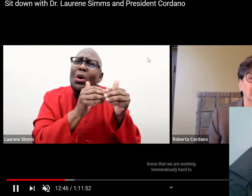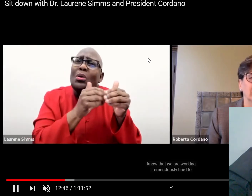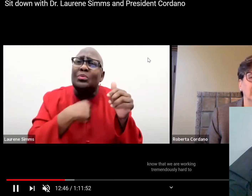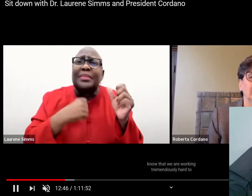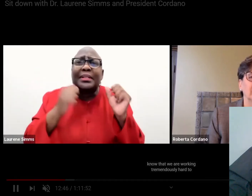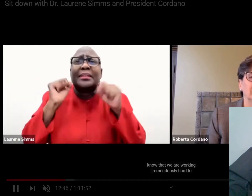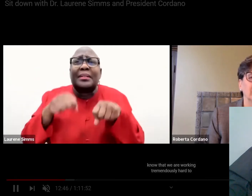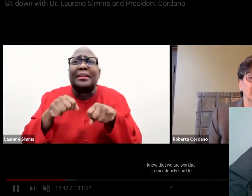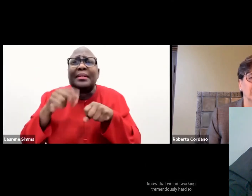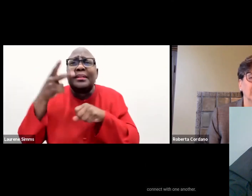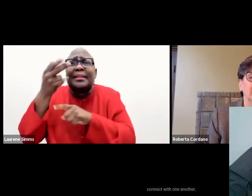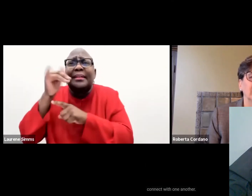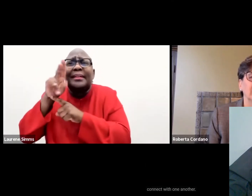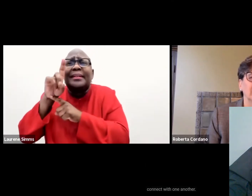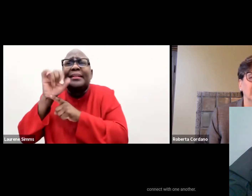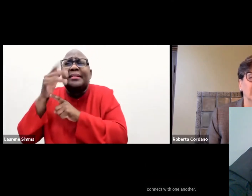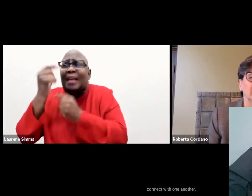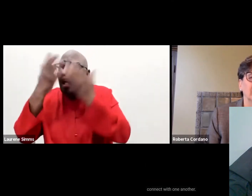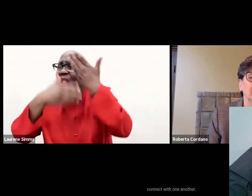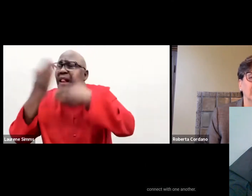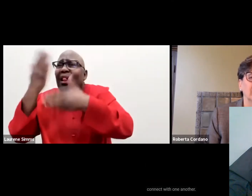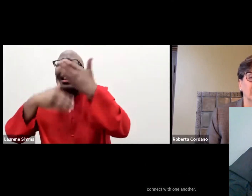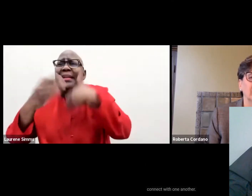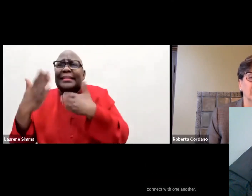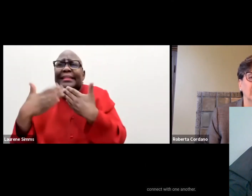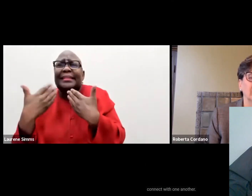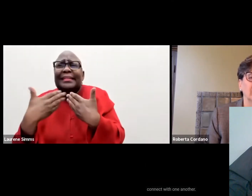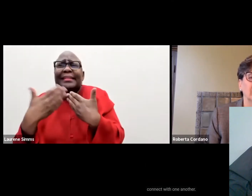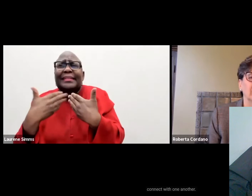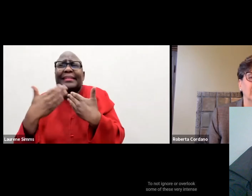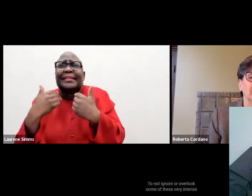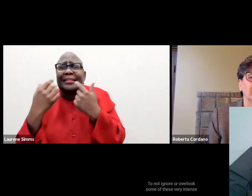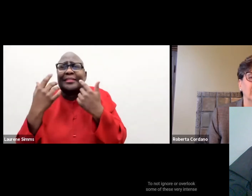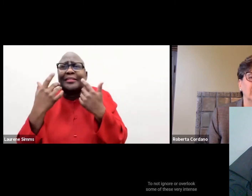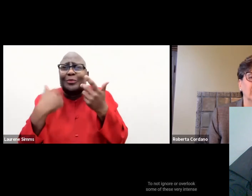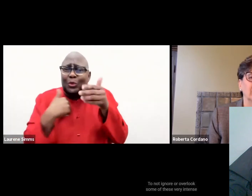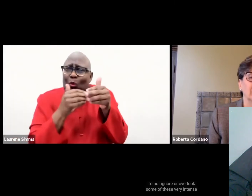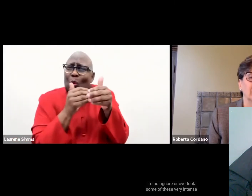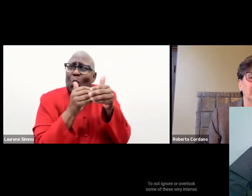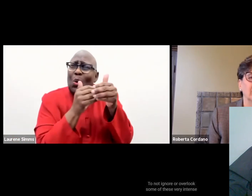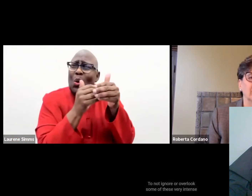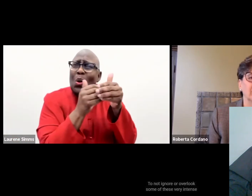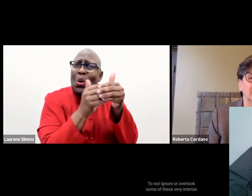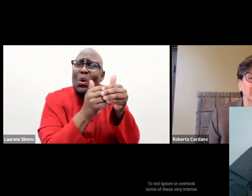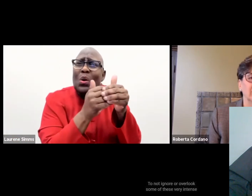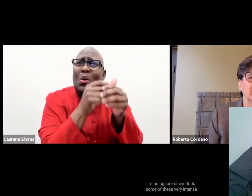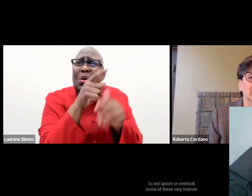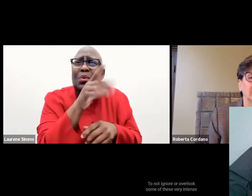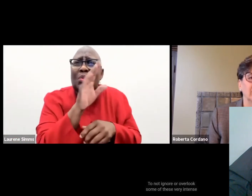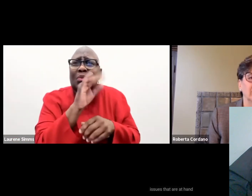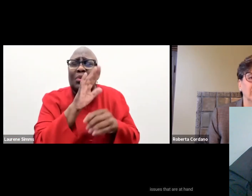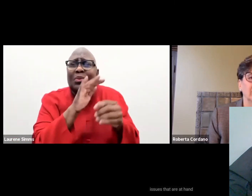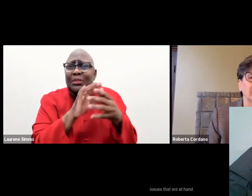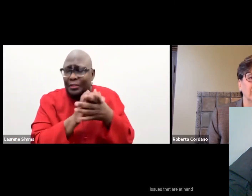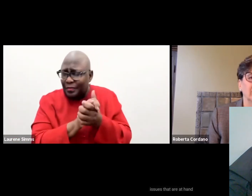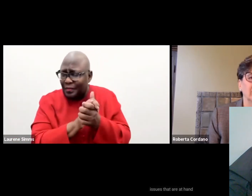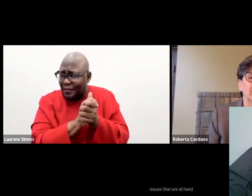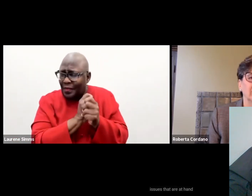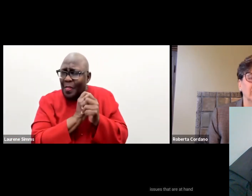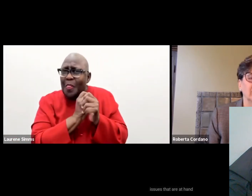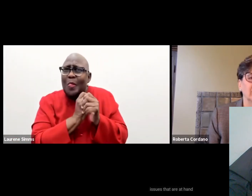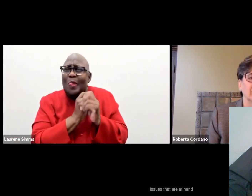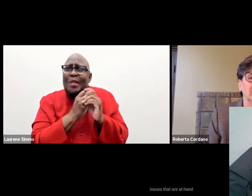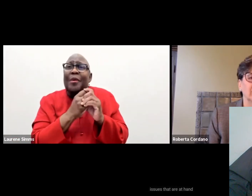we are working tremendously hard to connect with one another. I don't want to try